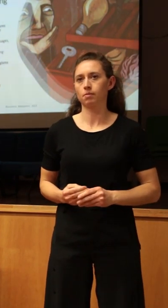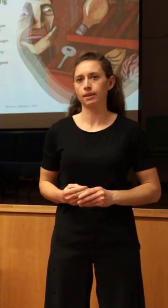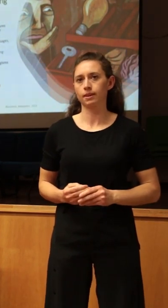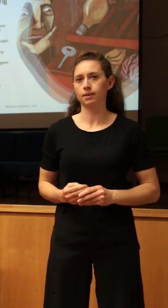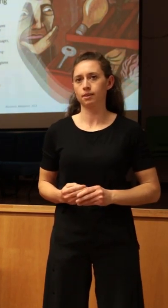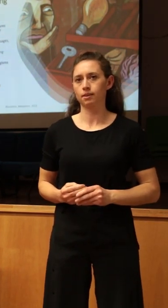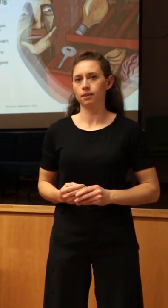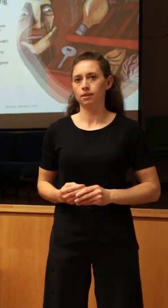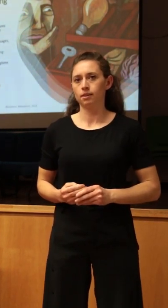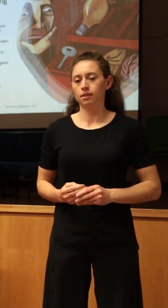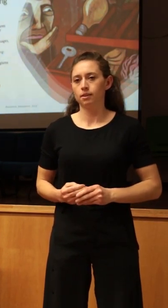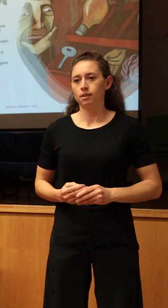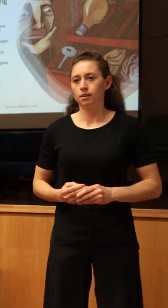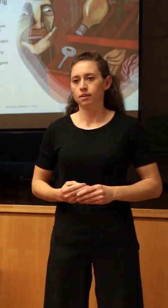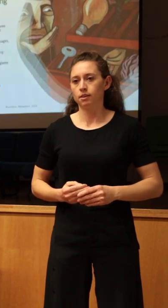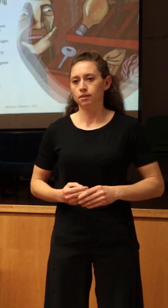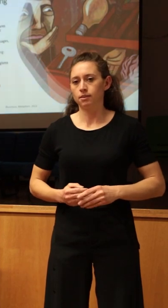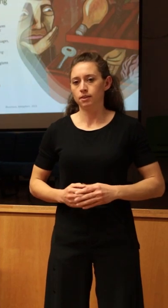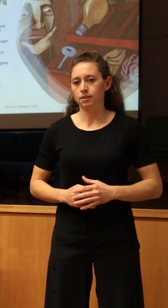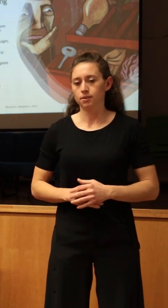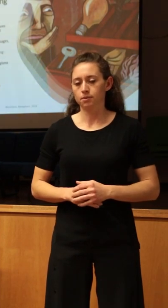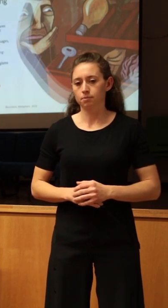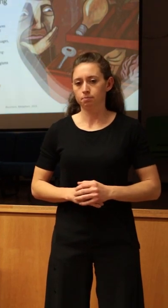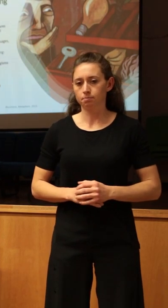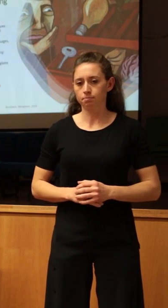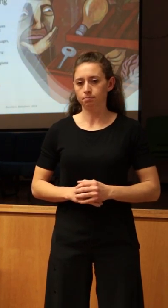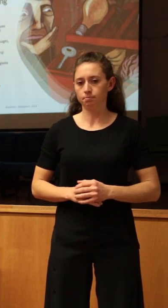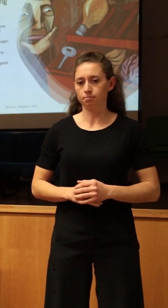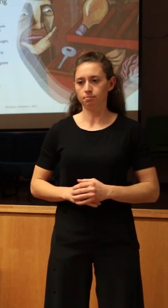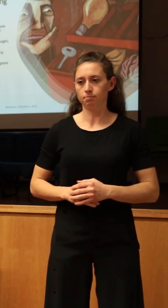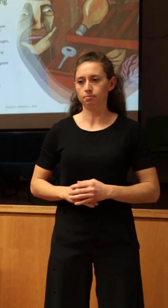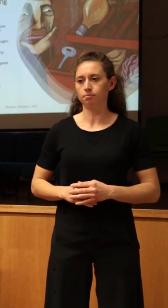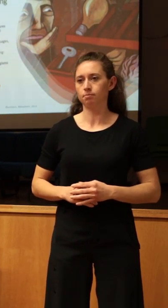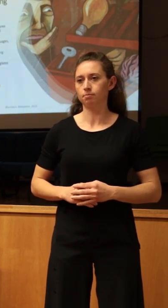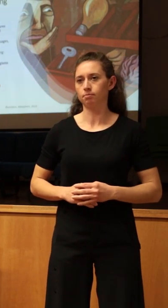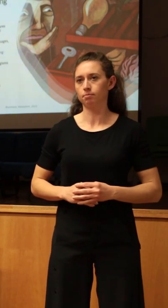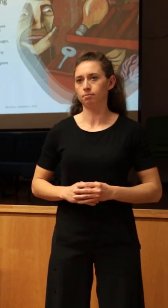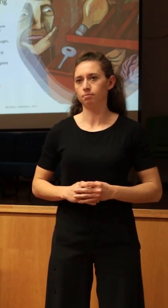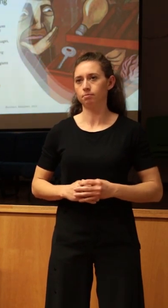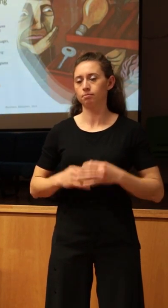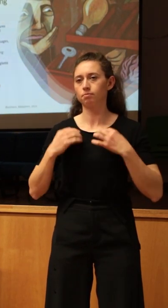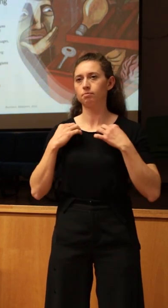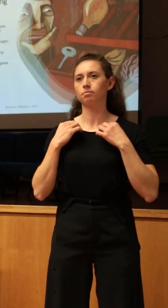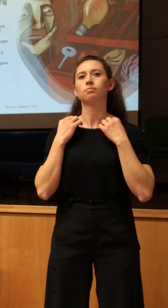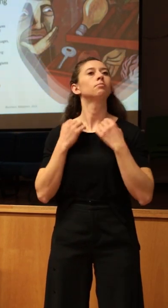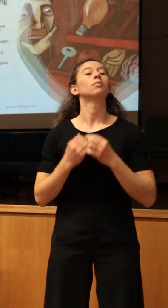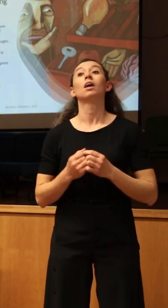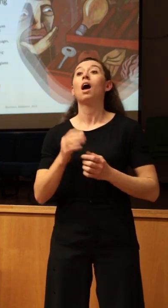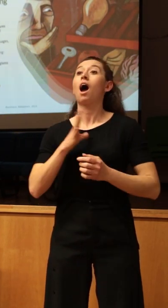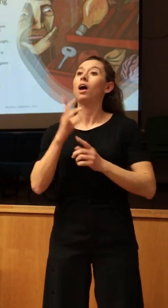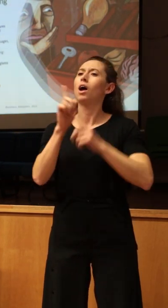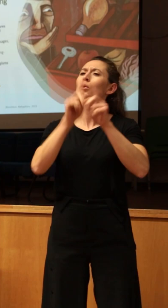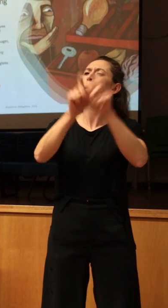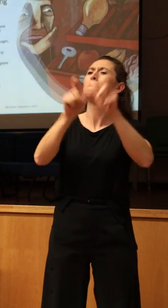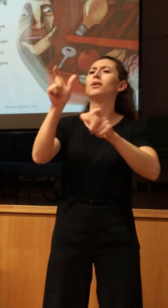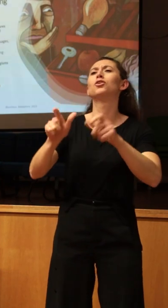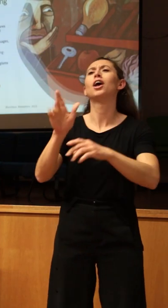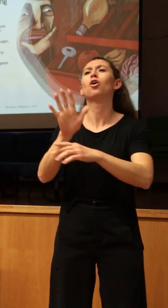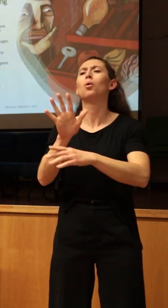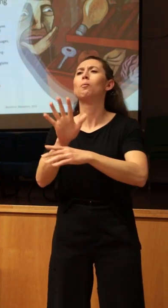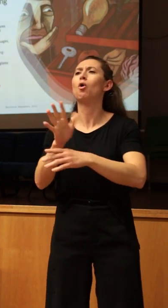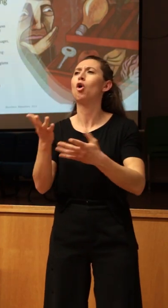become masterful in climbing or jumping the wall. Y hay personas que se vuelven como